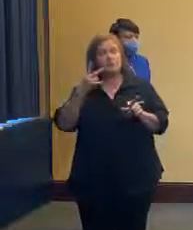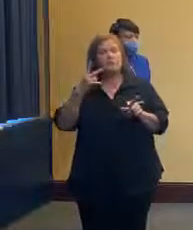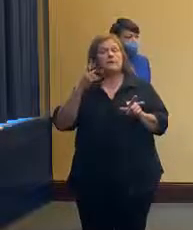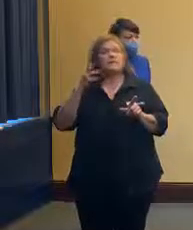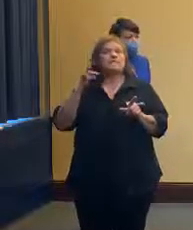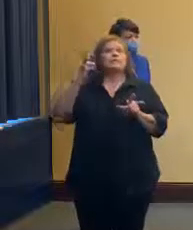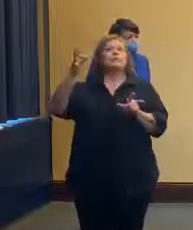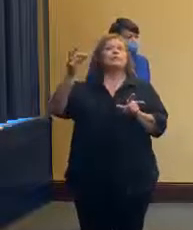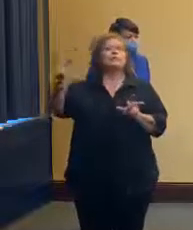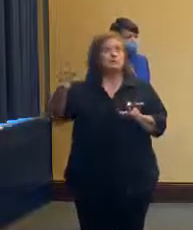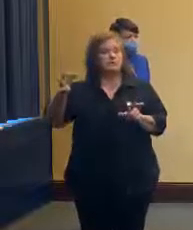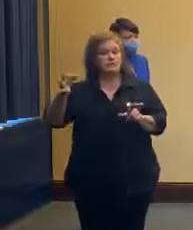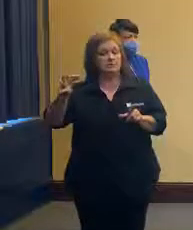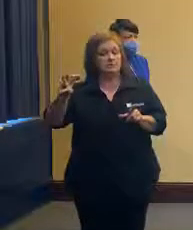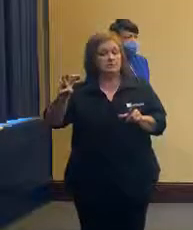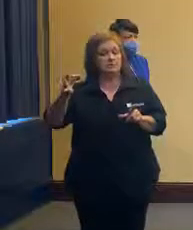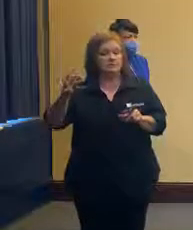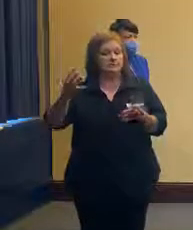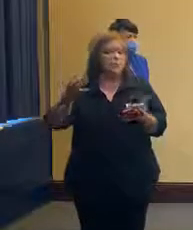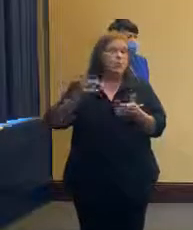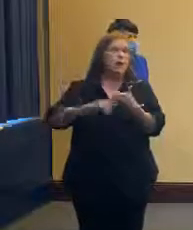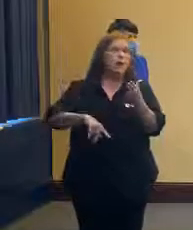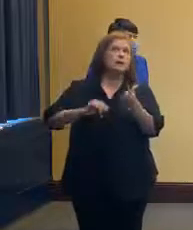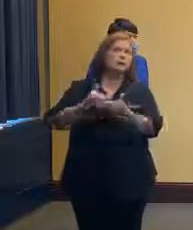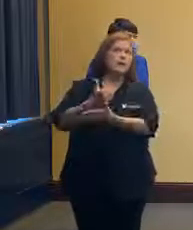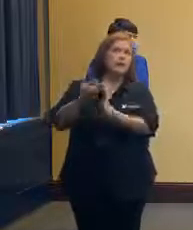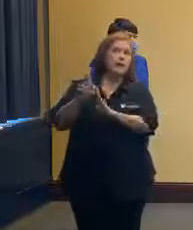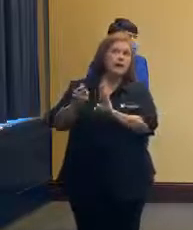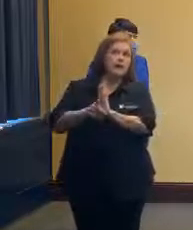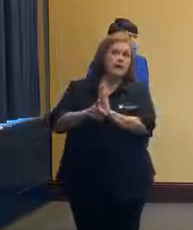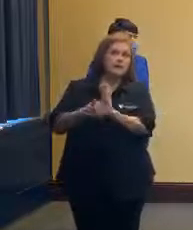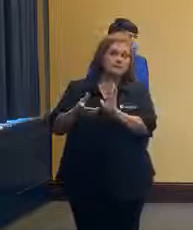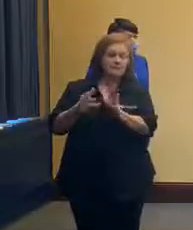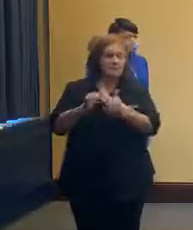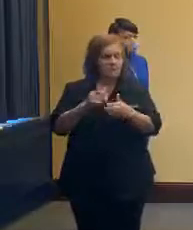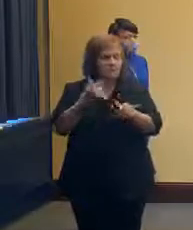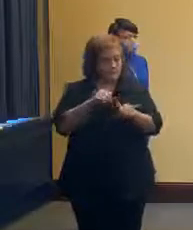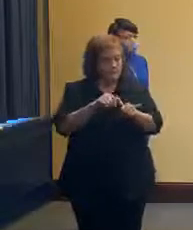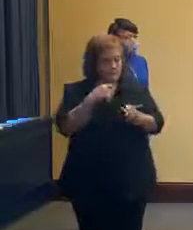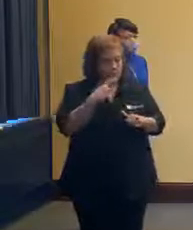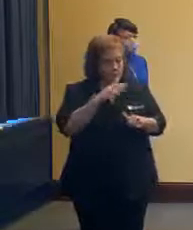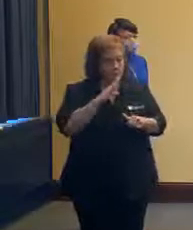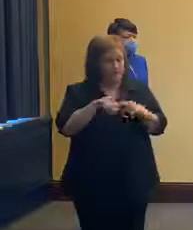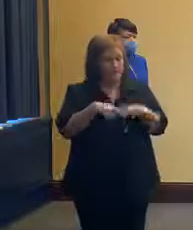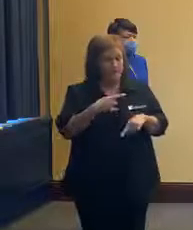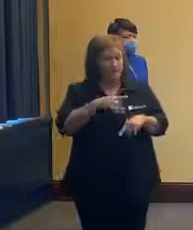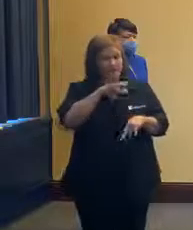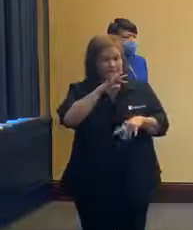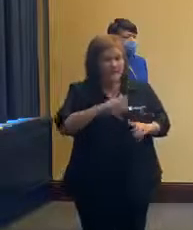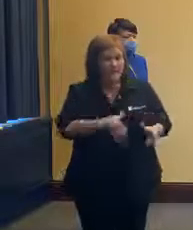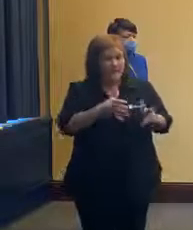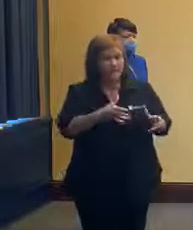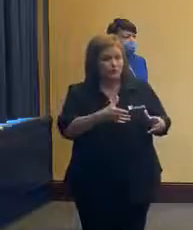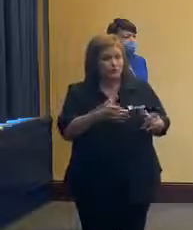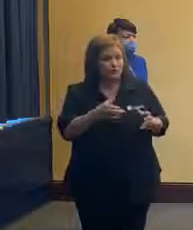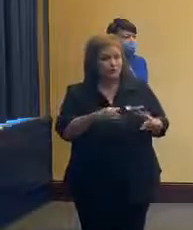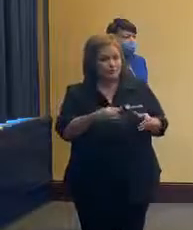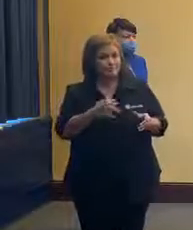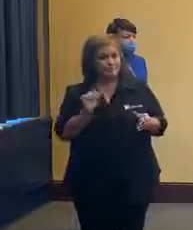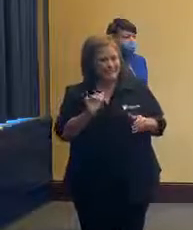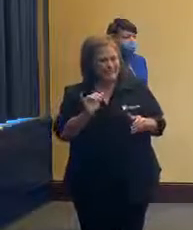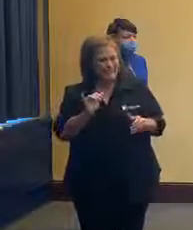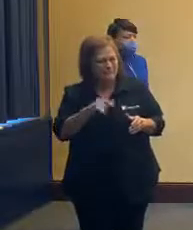funds for overall shifts in policy, which brings us to some of that sanitation conversation that we're dealing with, just as a global